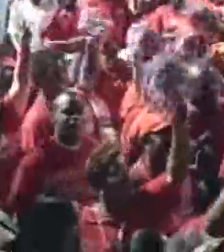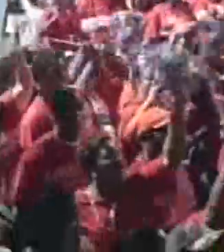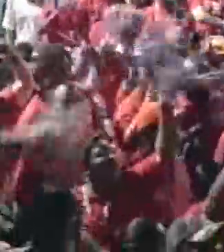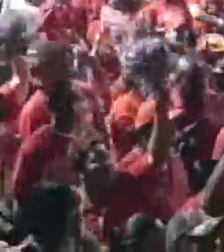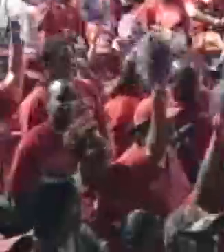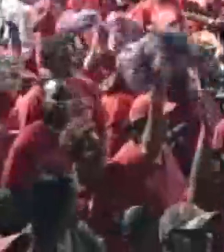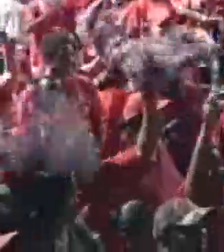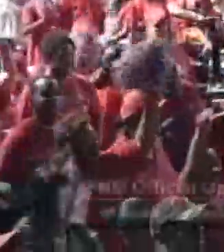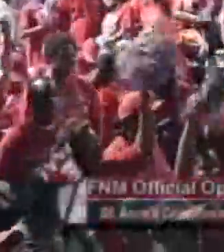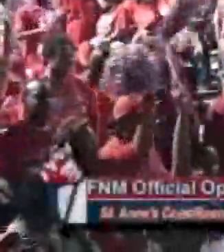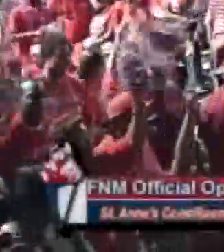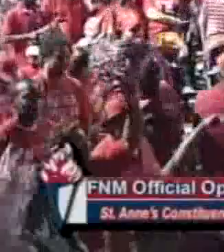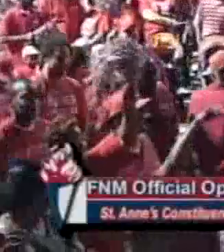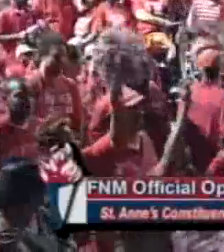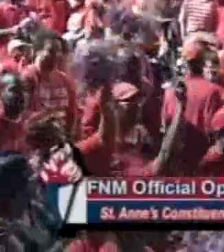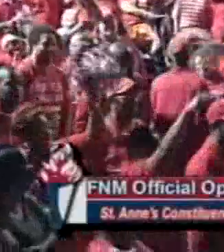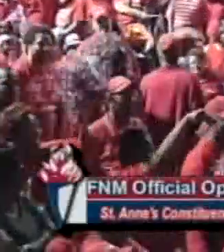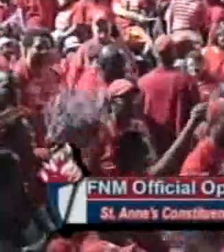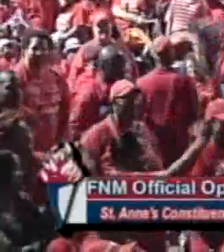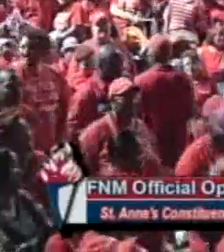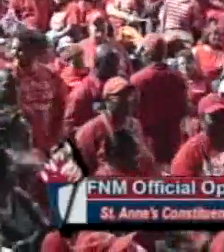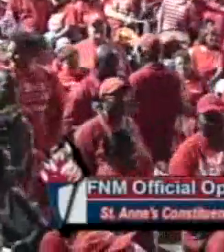on the